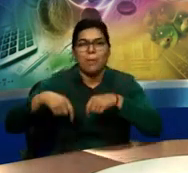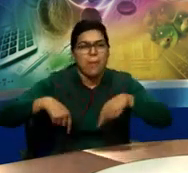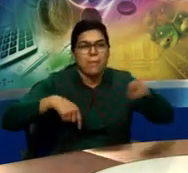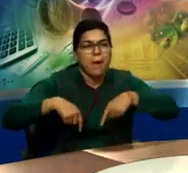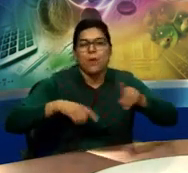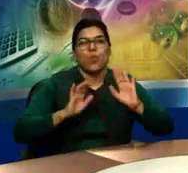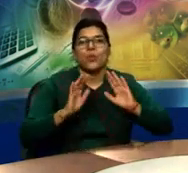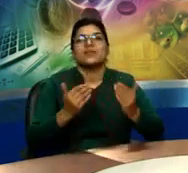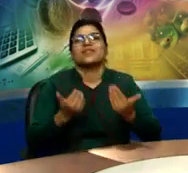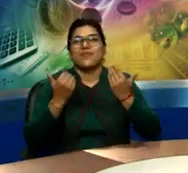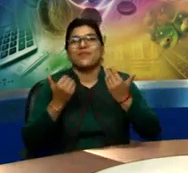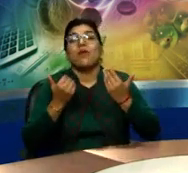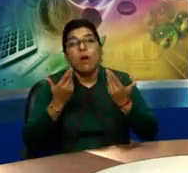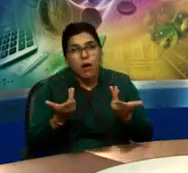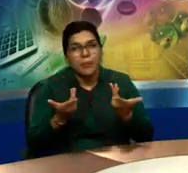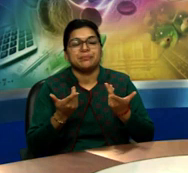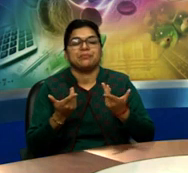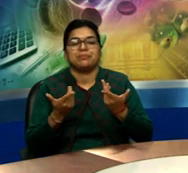So the important thing is we should make plan